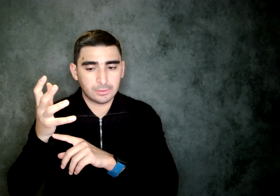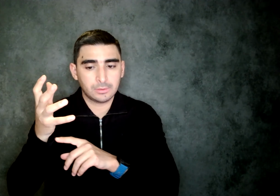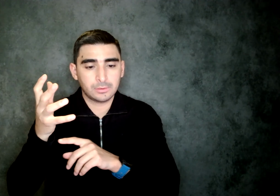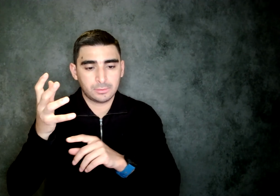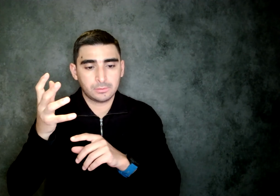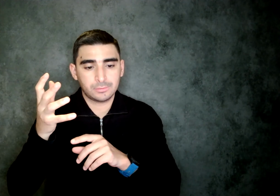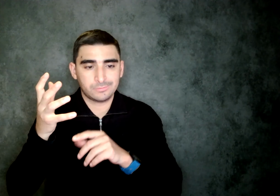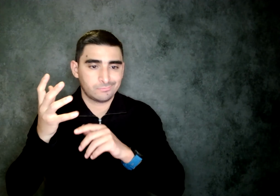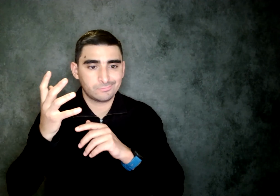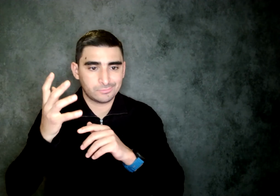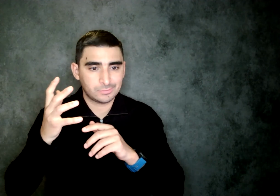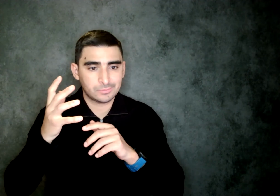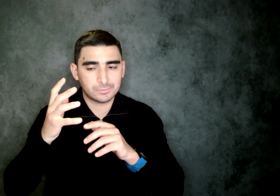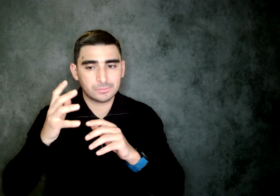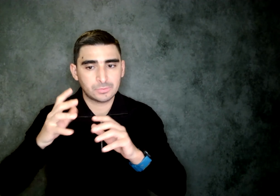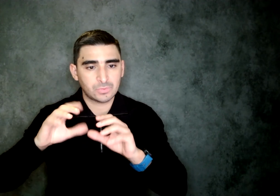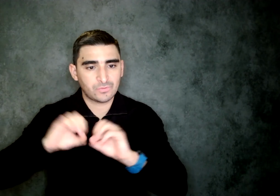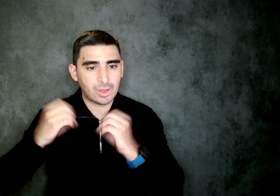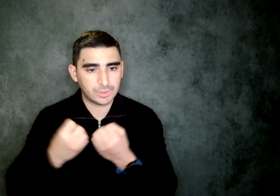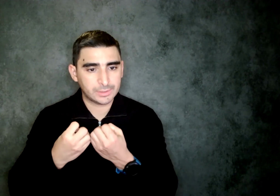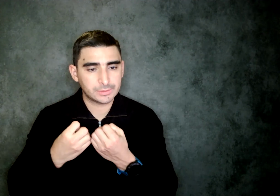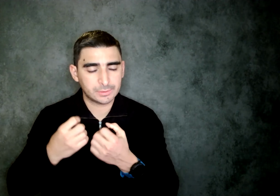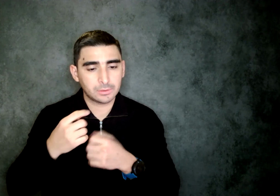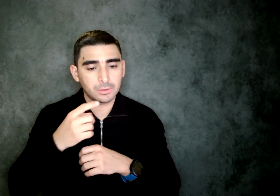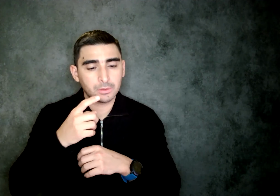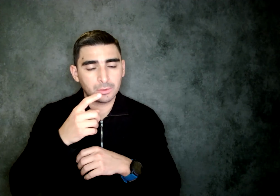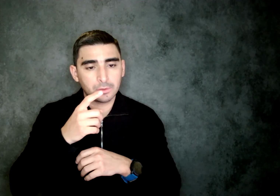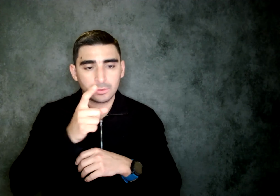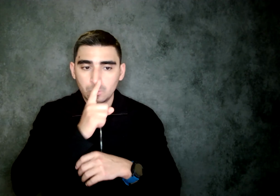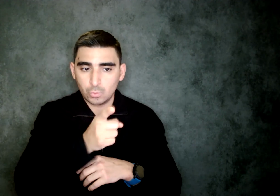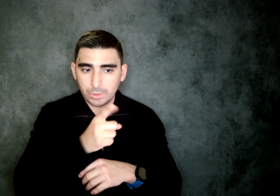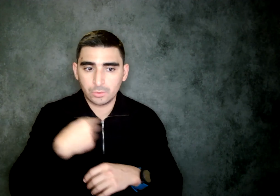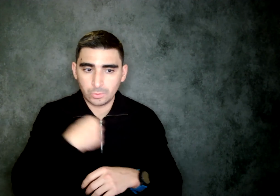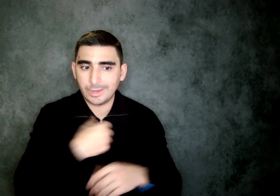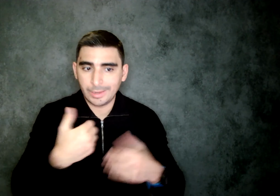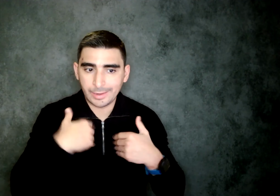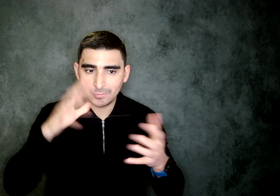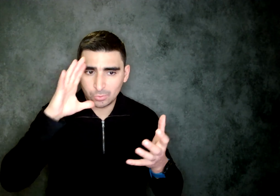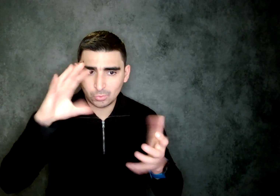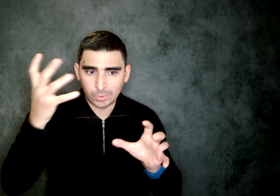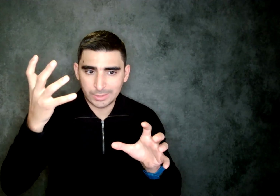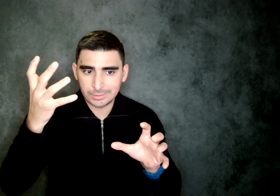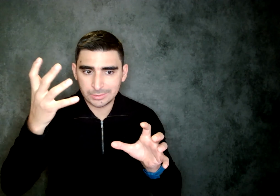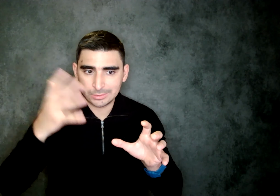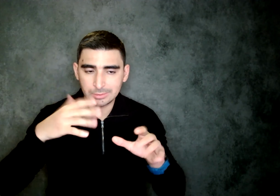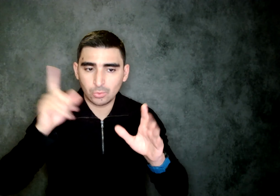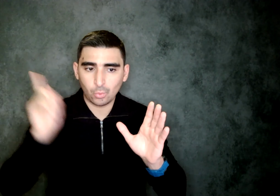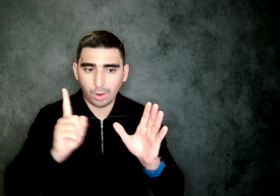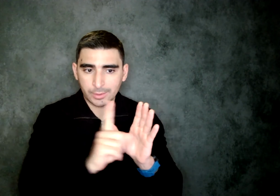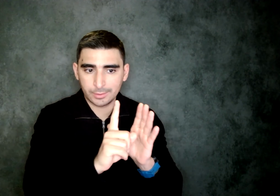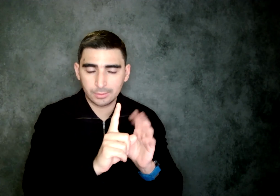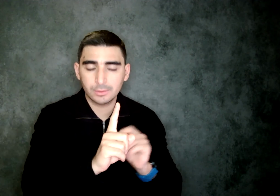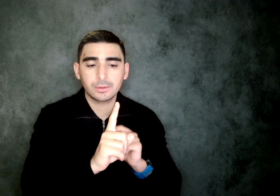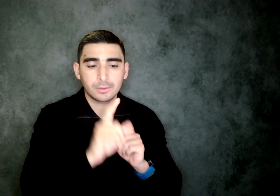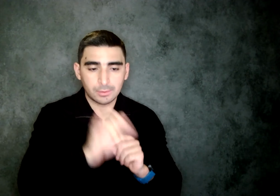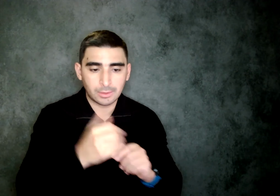foundation, which we have some of that, there's which we have a crisis walk-in, right? So it's a walk-in crisis where we have